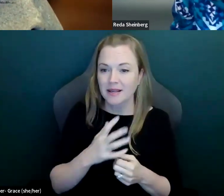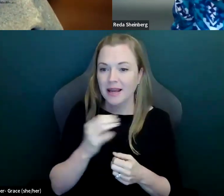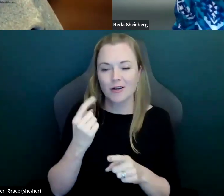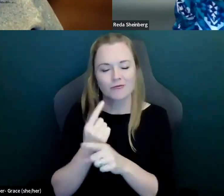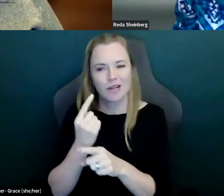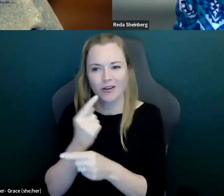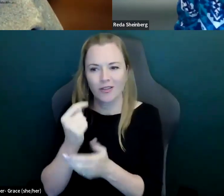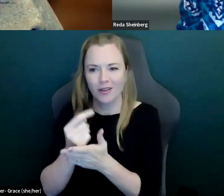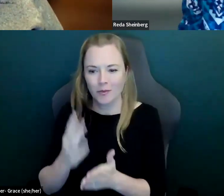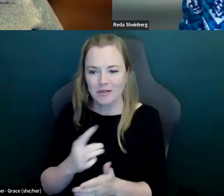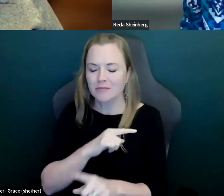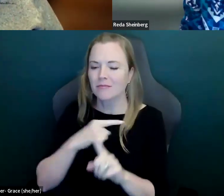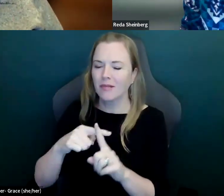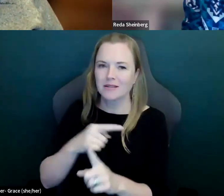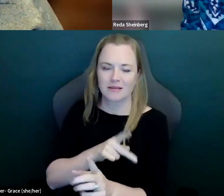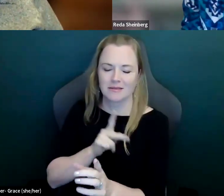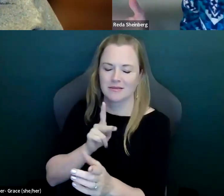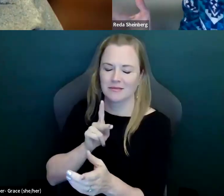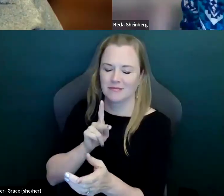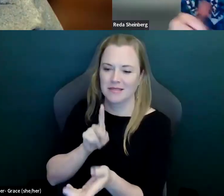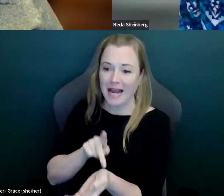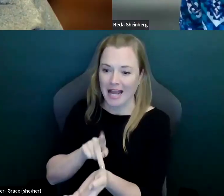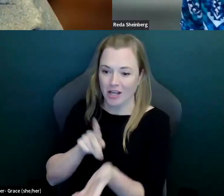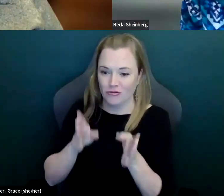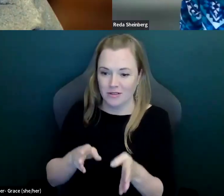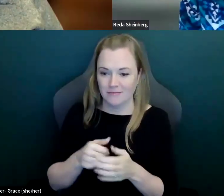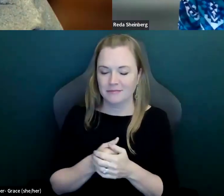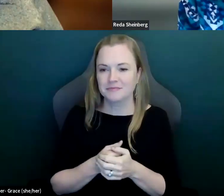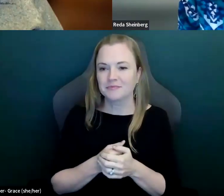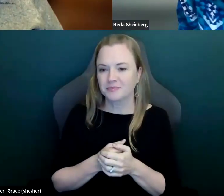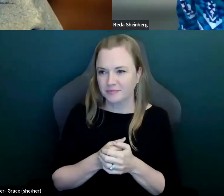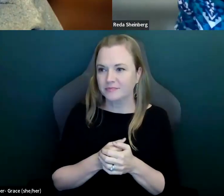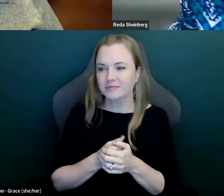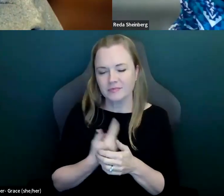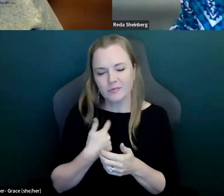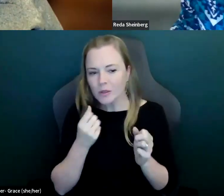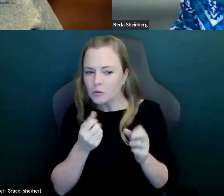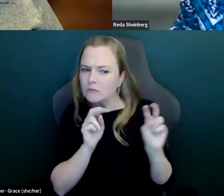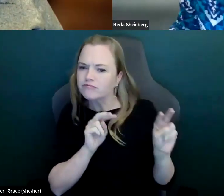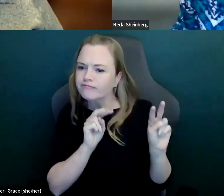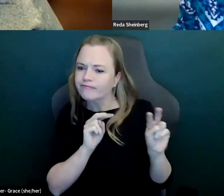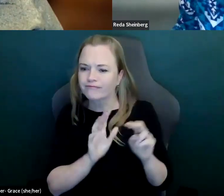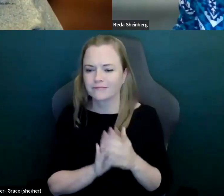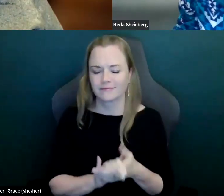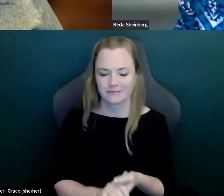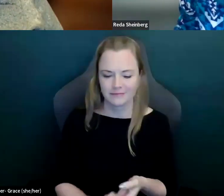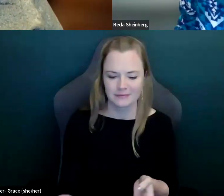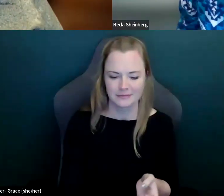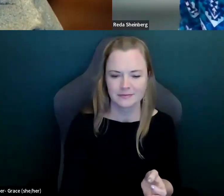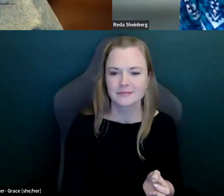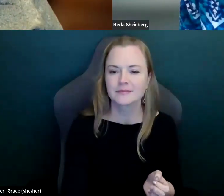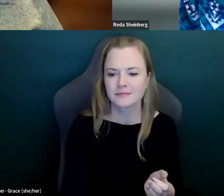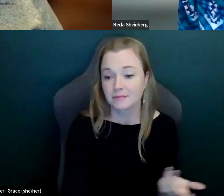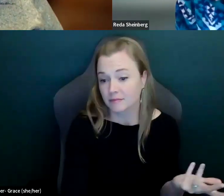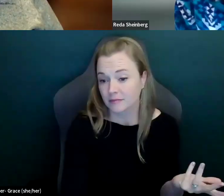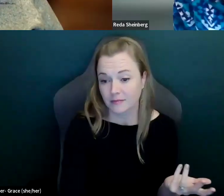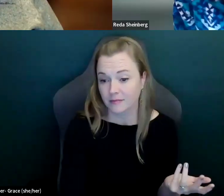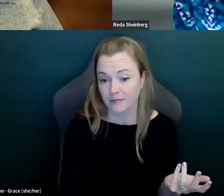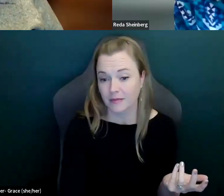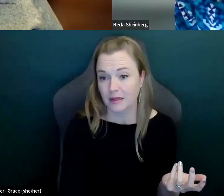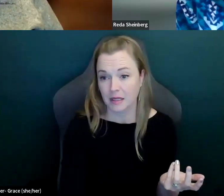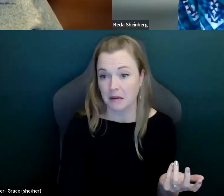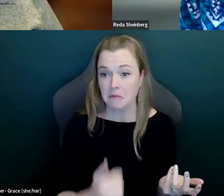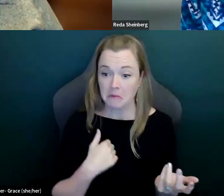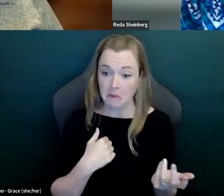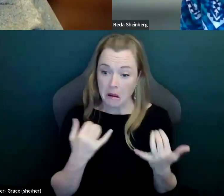therapist plus a psychiatrist, so we try to keep track of that. But now I think he's doing